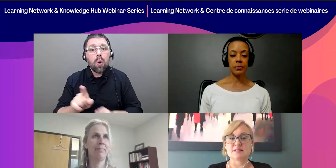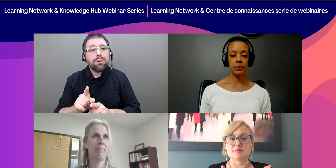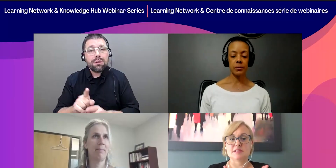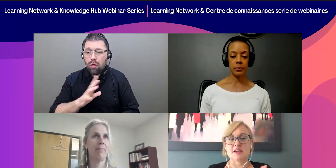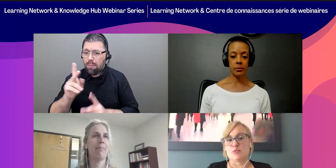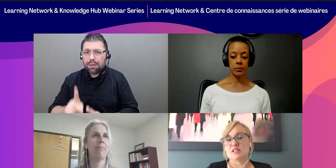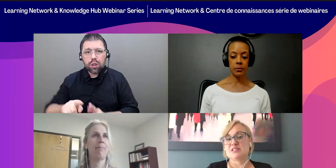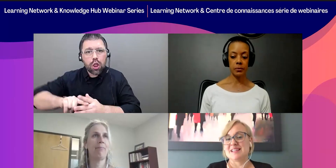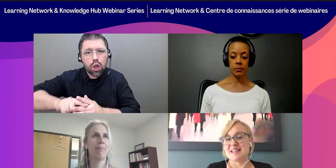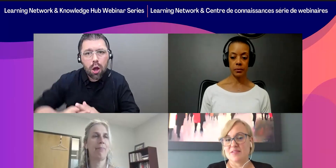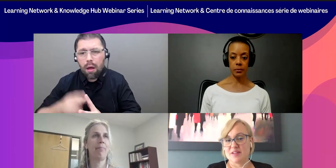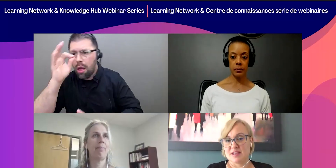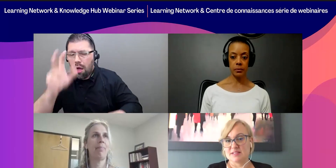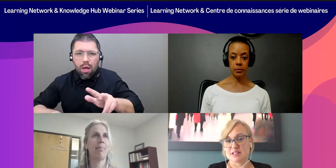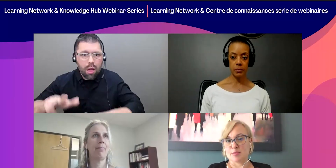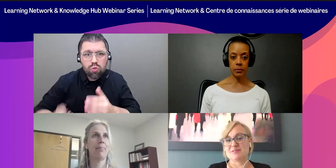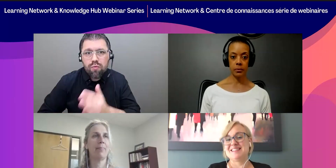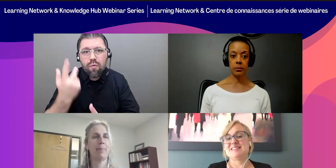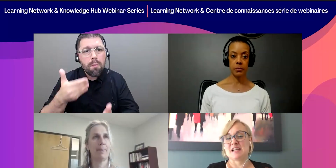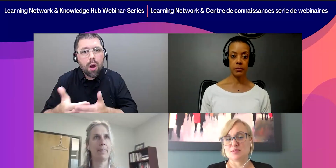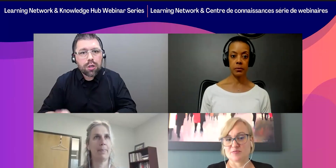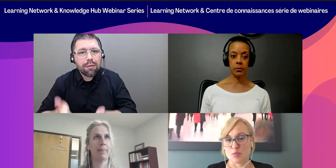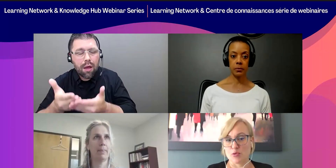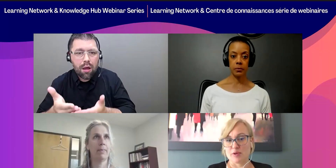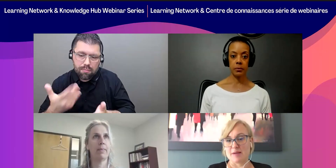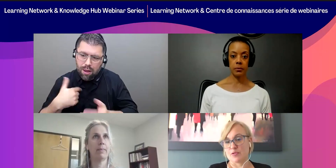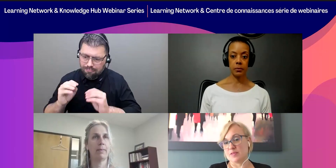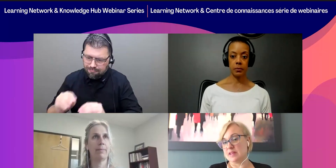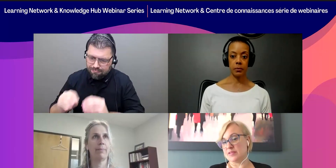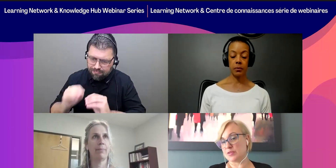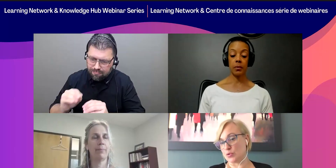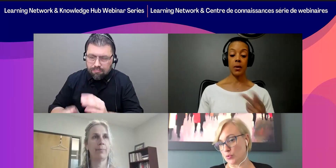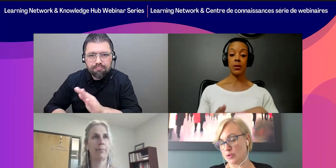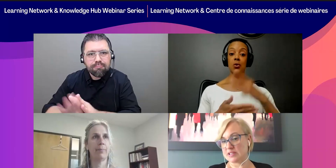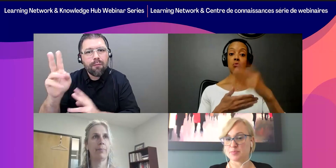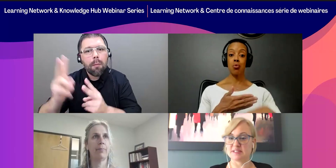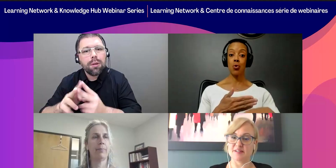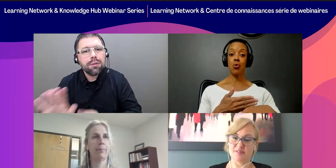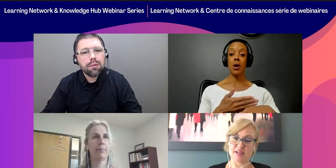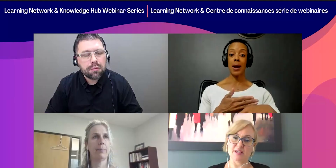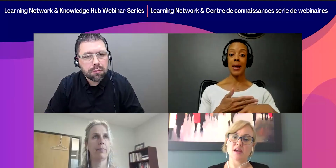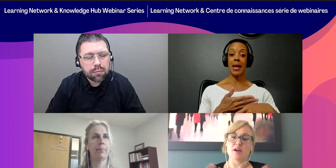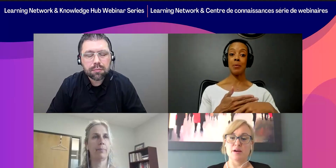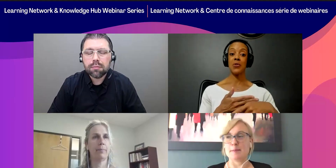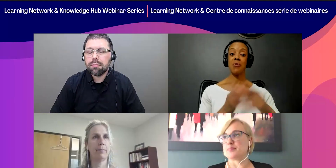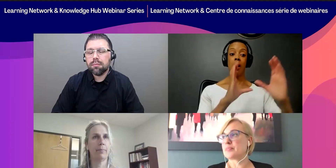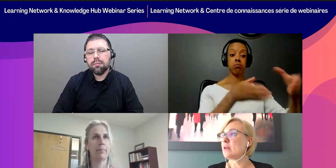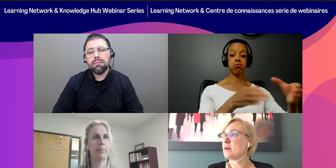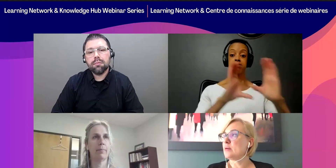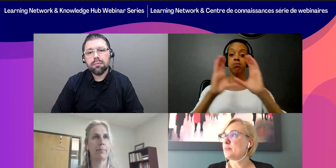Like I said, there wasn't any evidence about these types of programs for these two specific